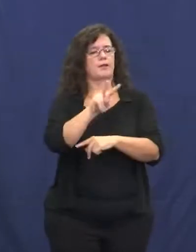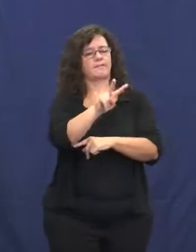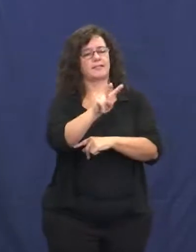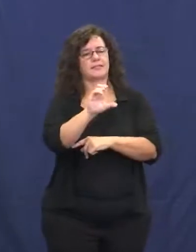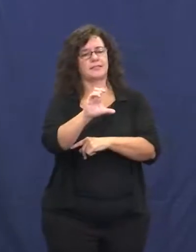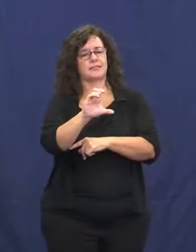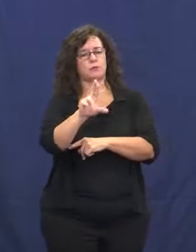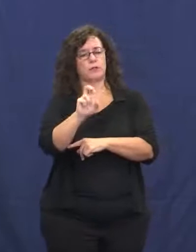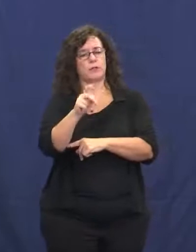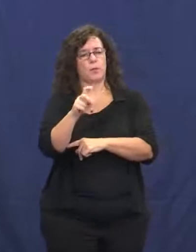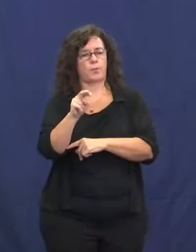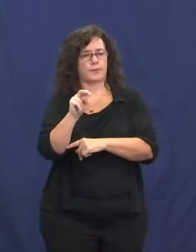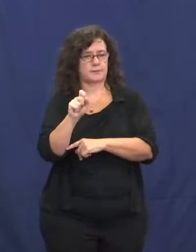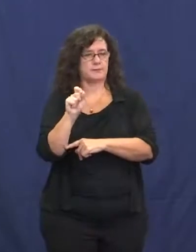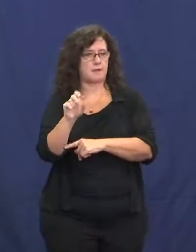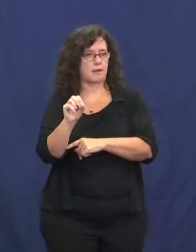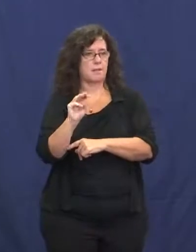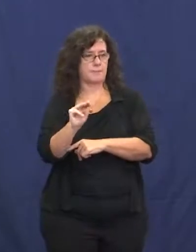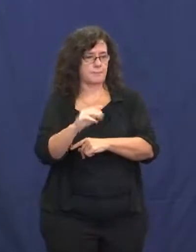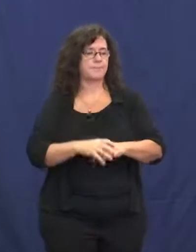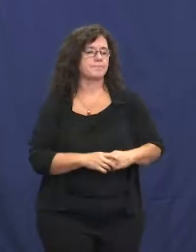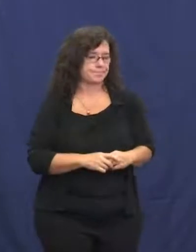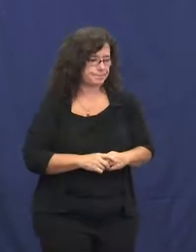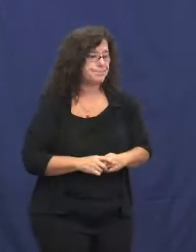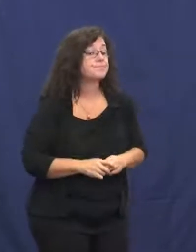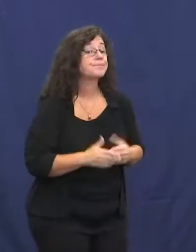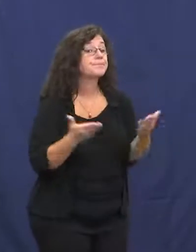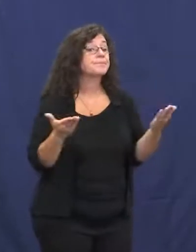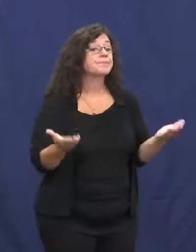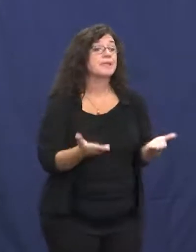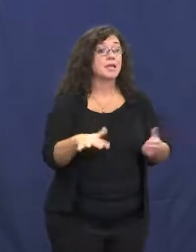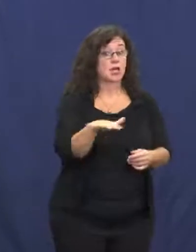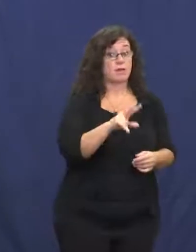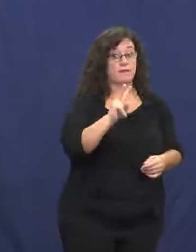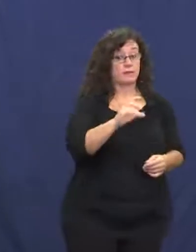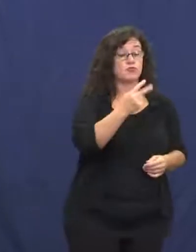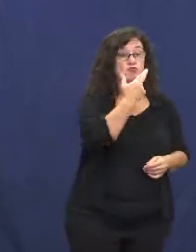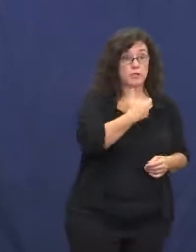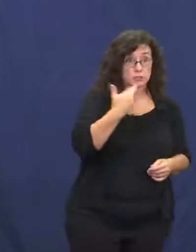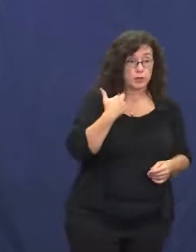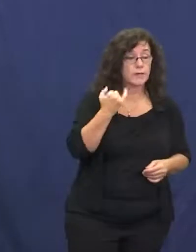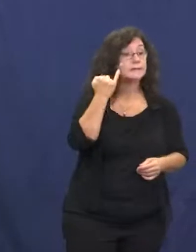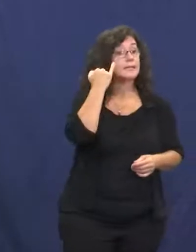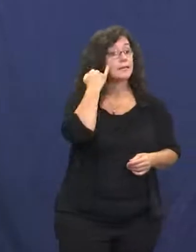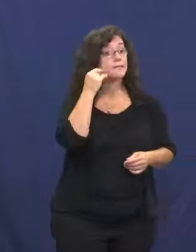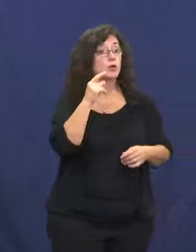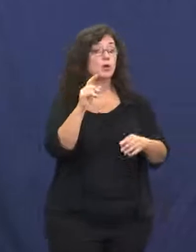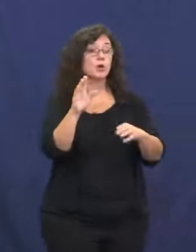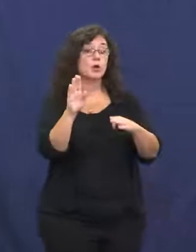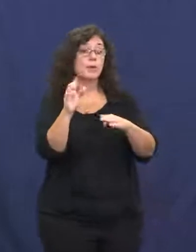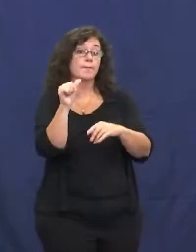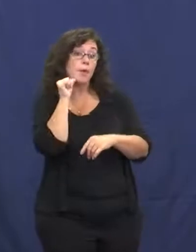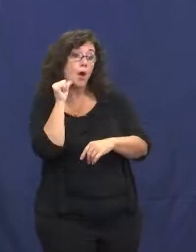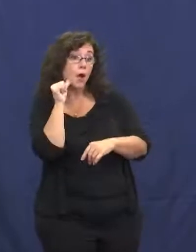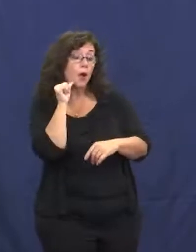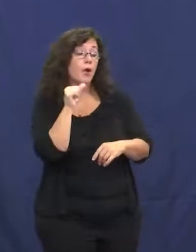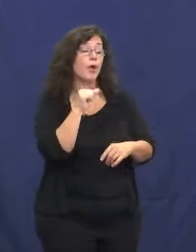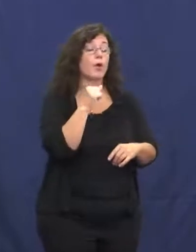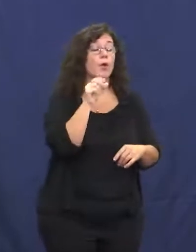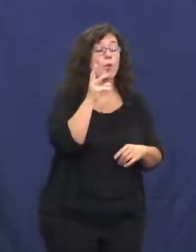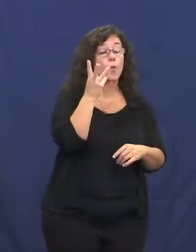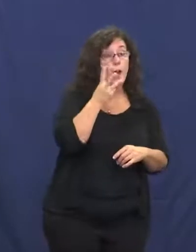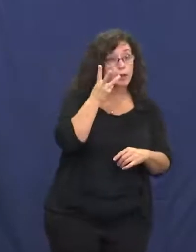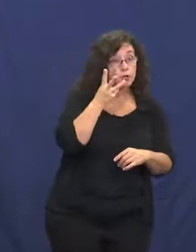Restaurants here locally, if you're a restaurant, bar, winery, and you serve food and alcohol, the time that you can stay open has